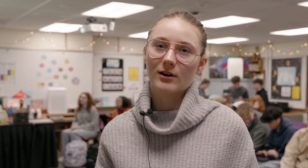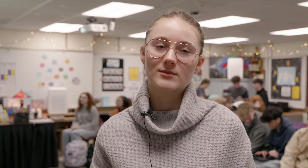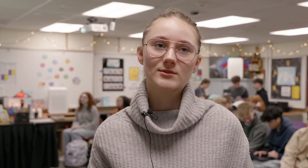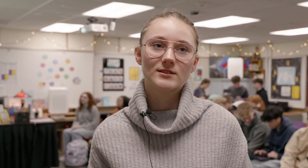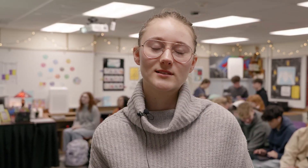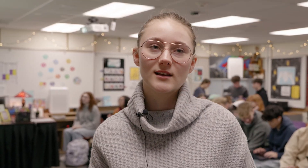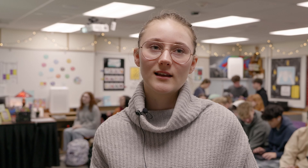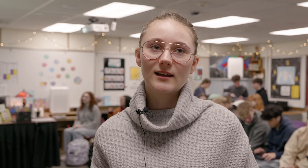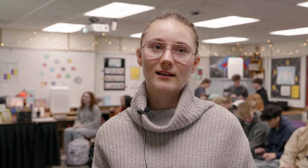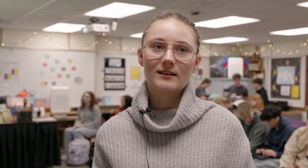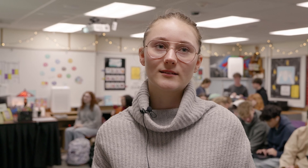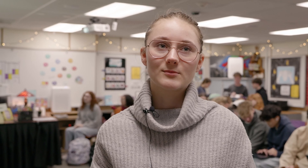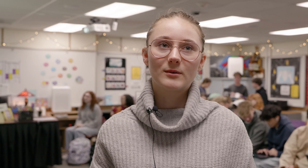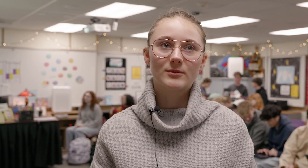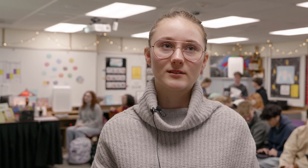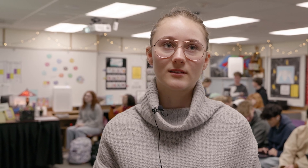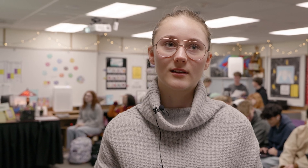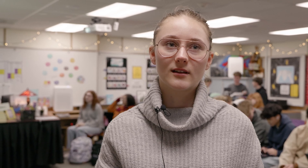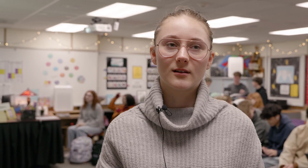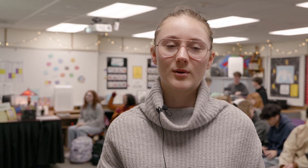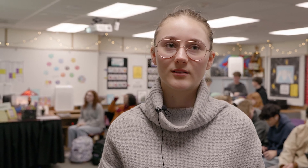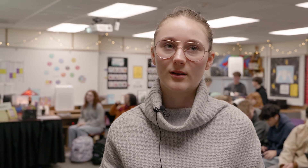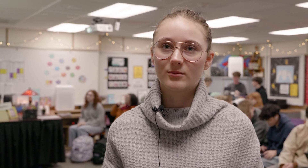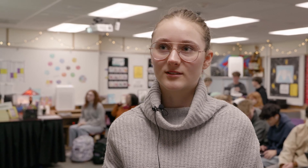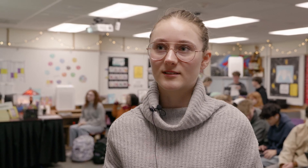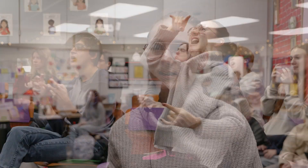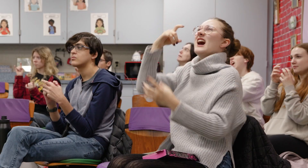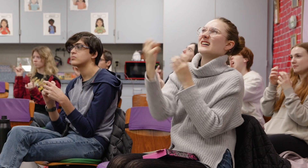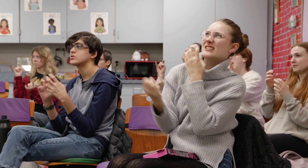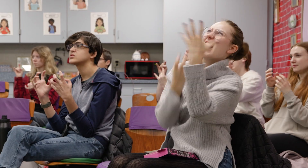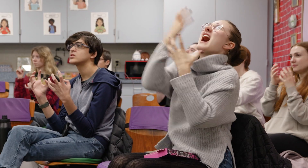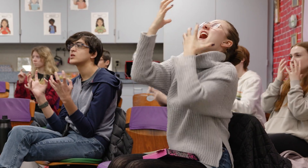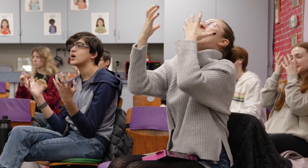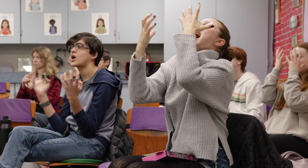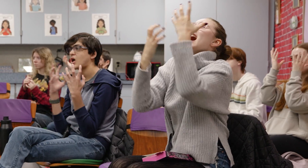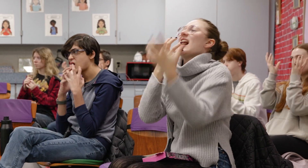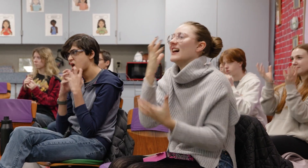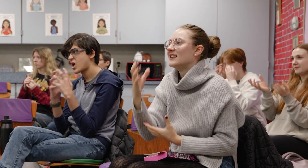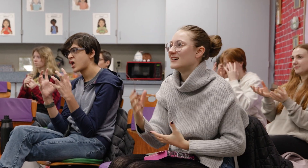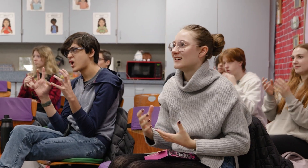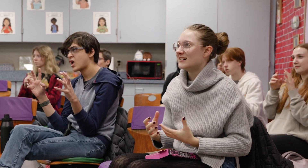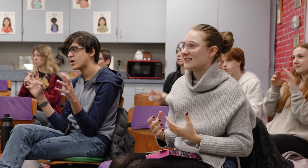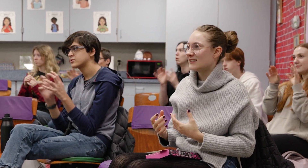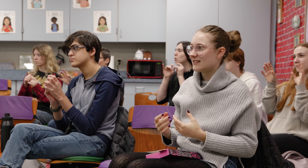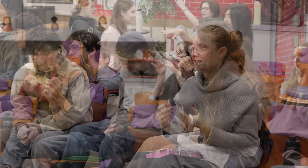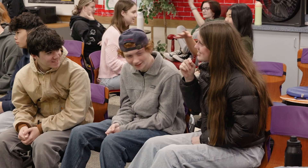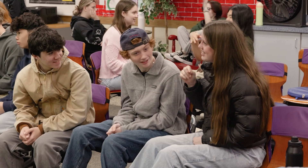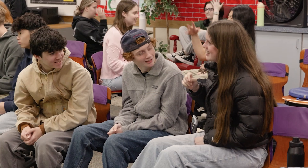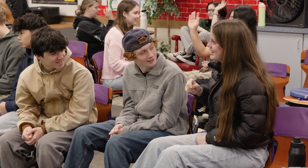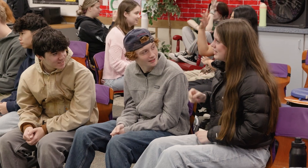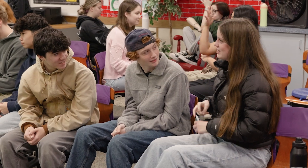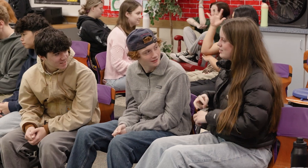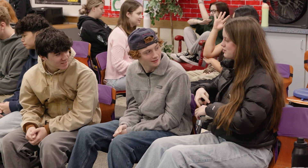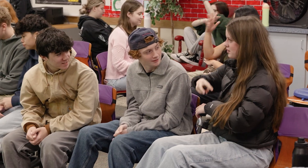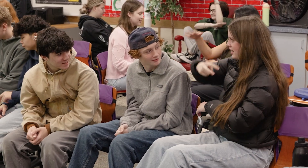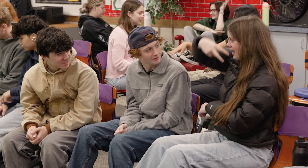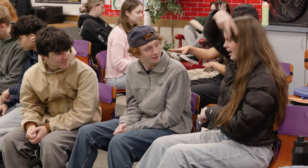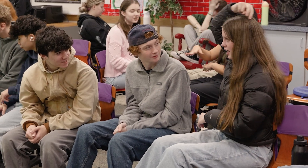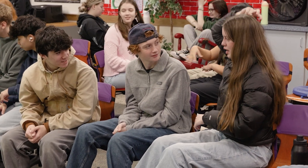So it allows people to think about the options that they have available to them and like find something that they're passionate about. It's great being able to have